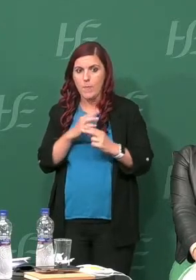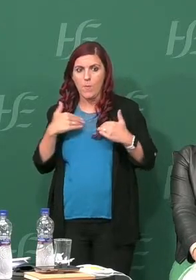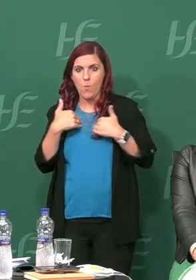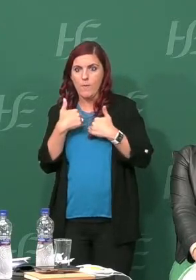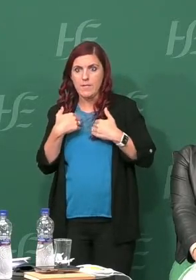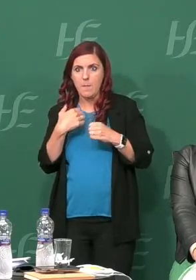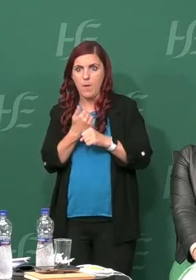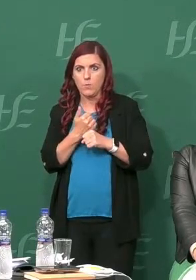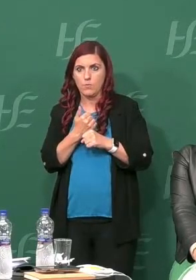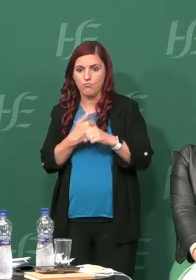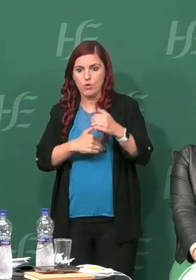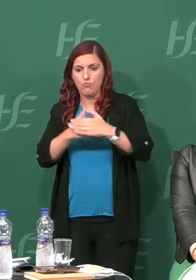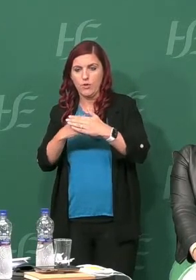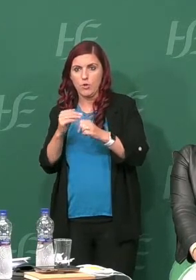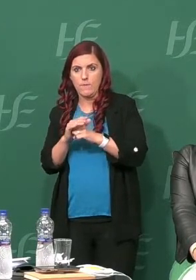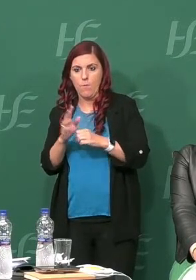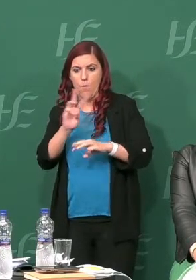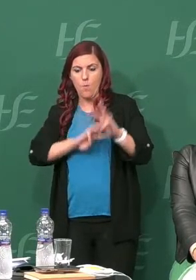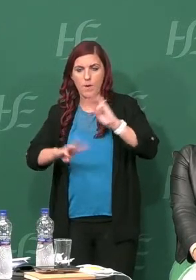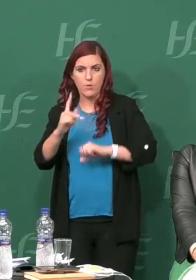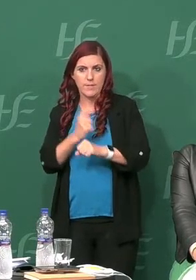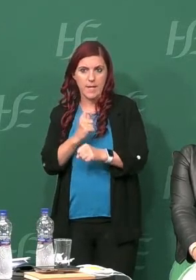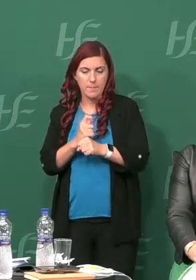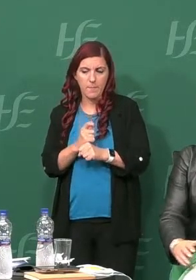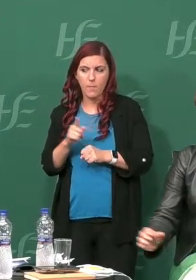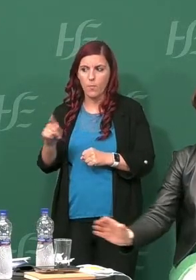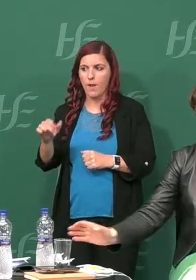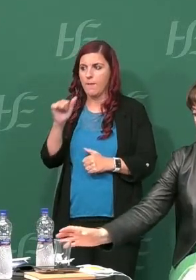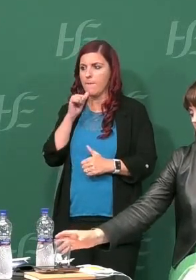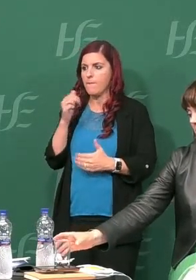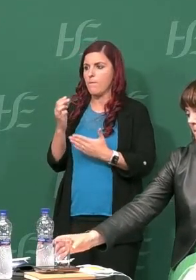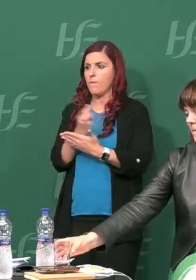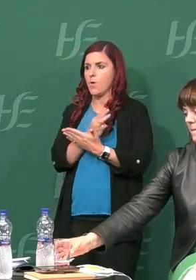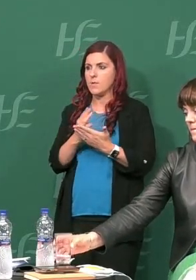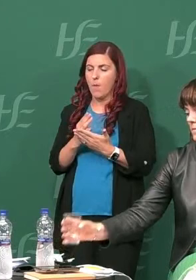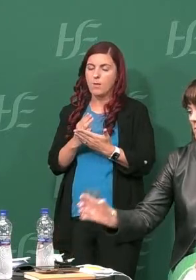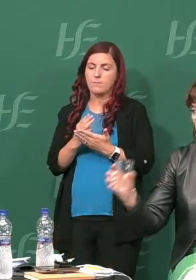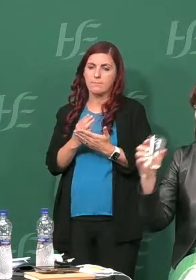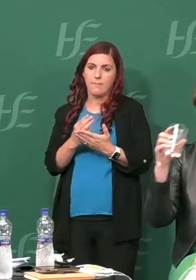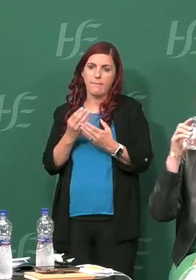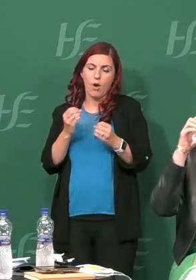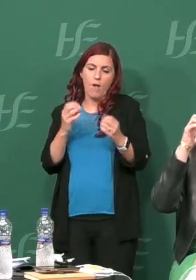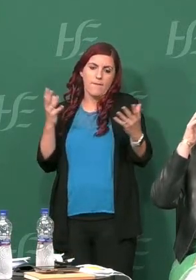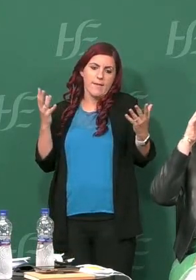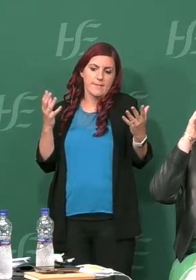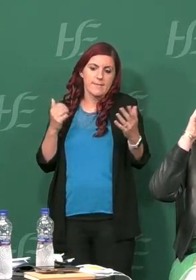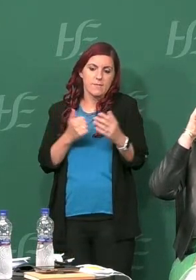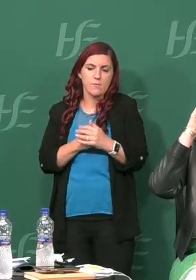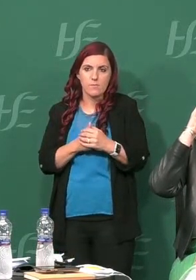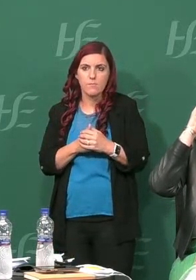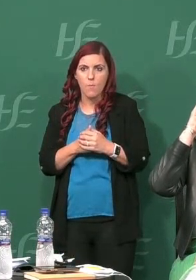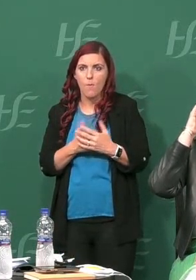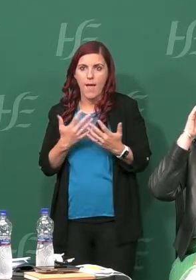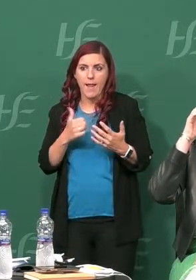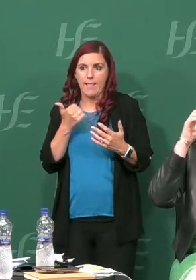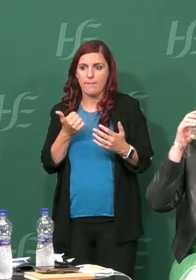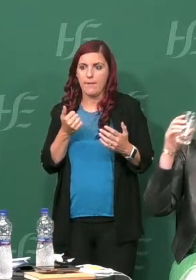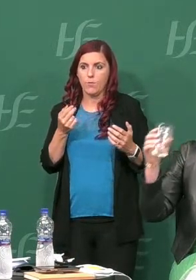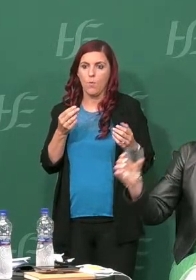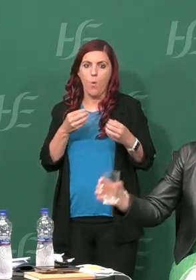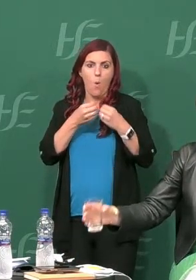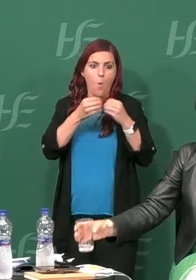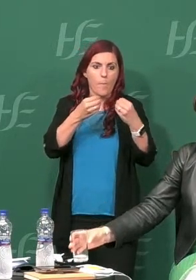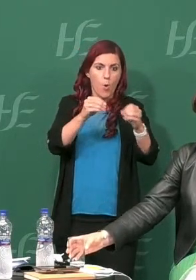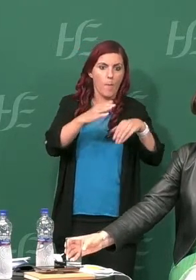winter? Yeah, look, the first part of the question, I'll say the obvious. Any decisions on reduced restrictions,